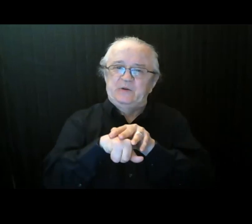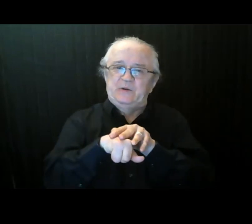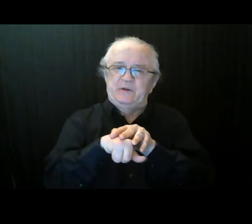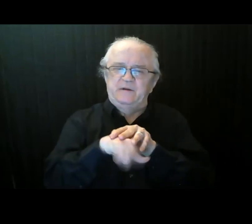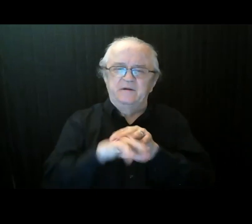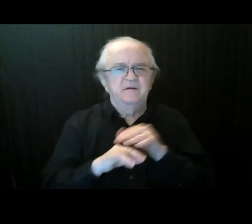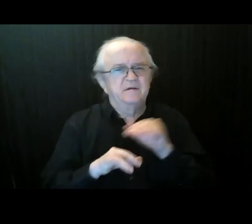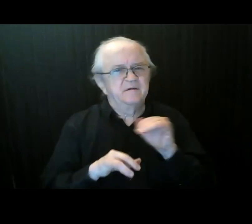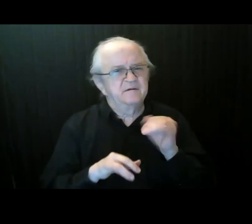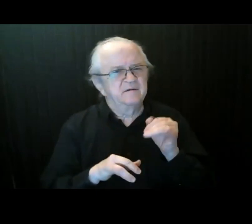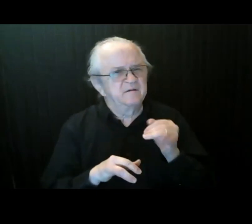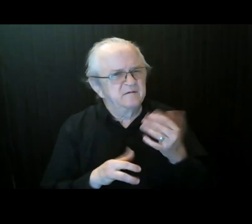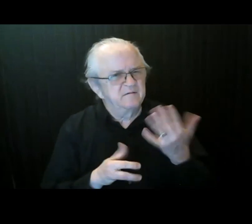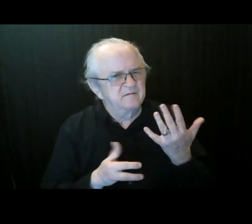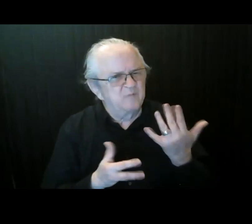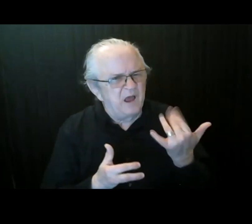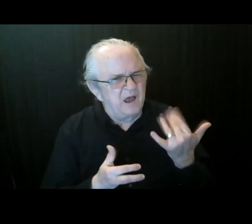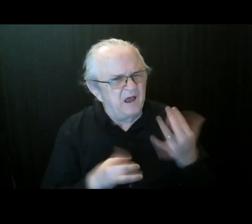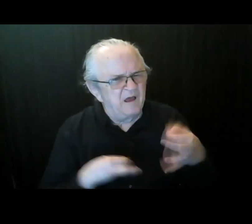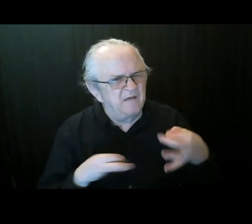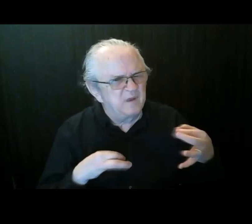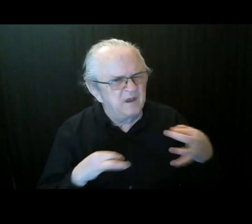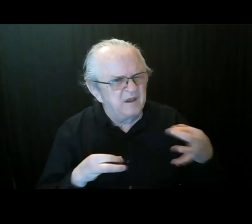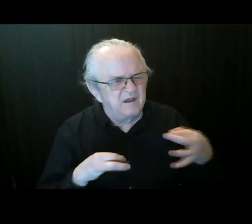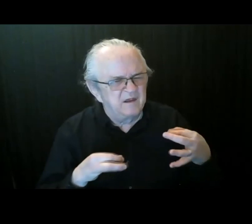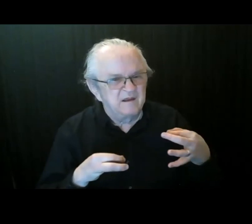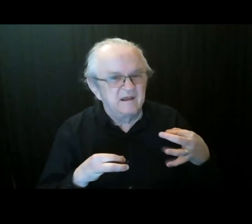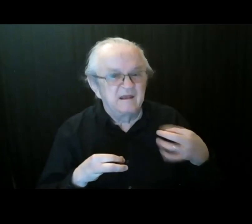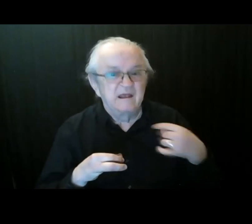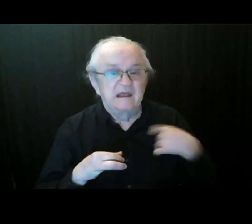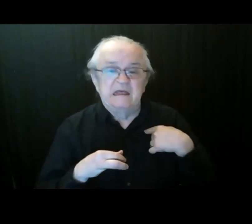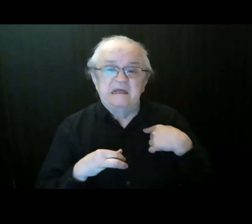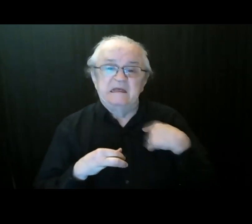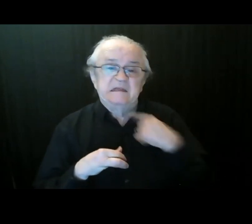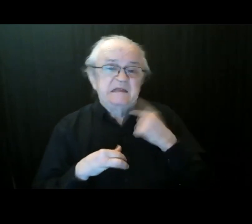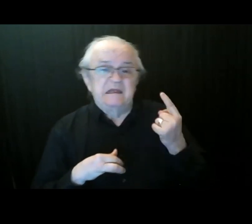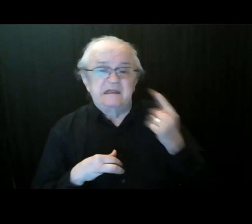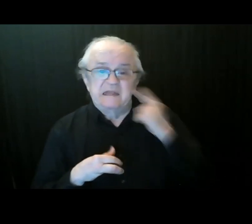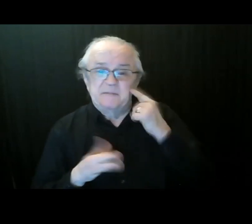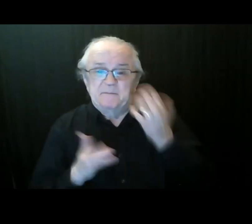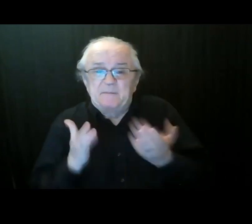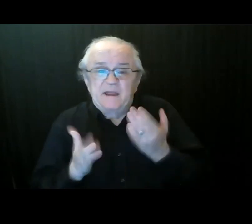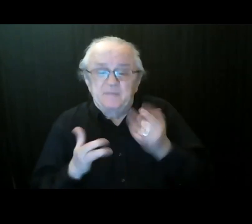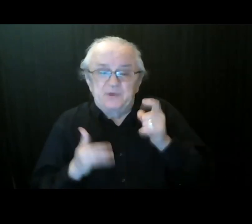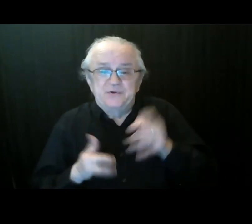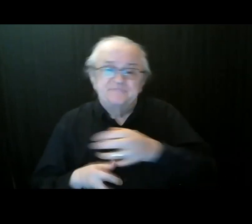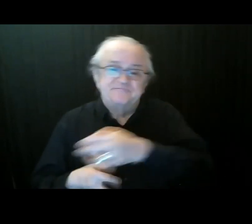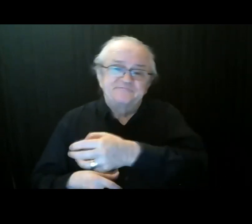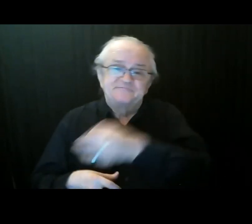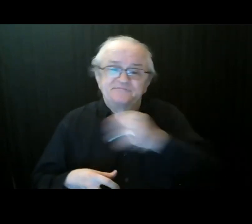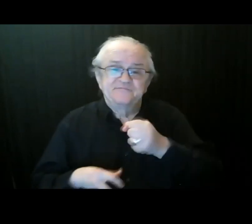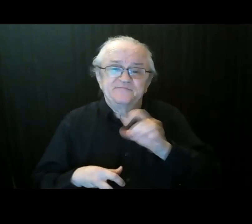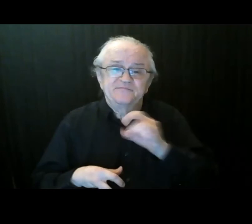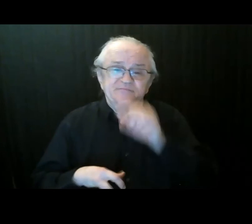describe what I was referring to. I thought maybe that we ought to take him down to Dallas to see